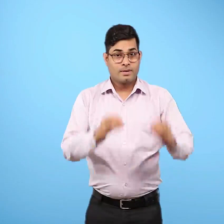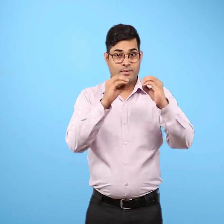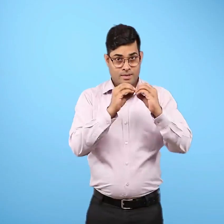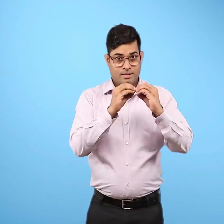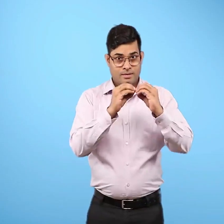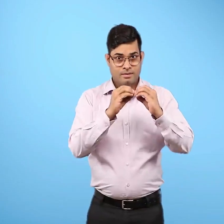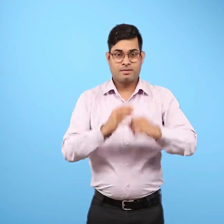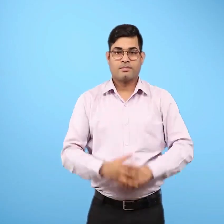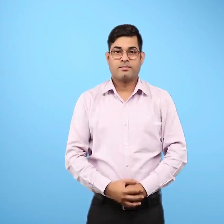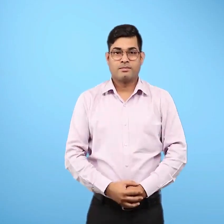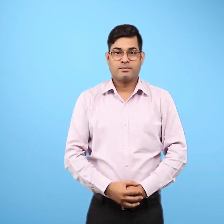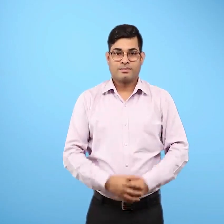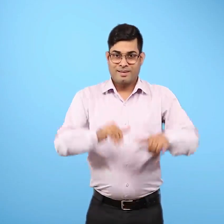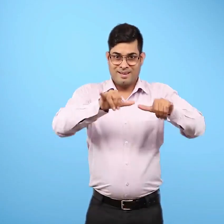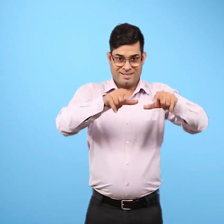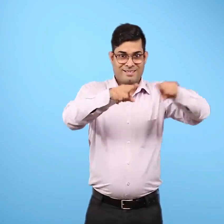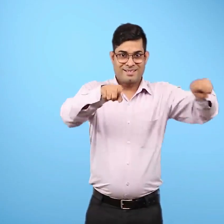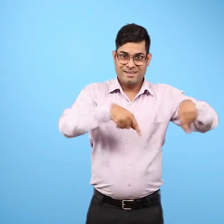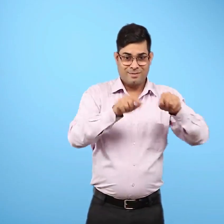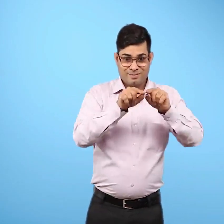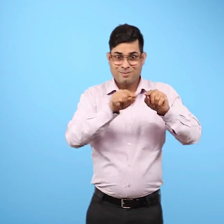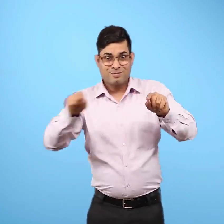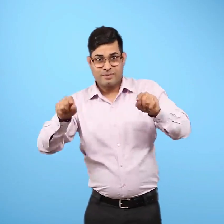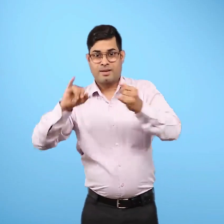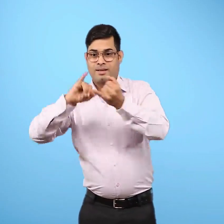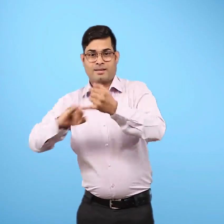Field B dash square meters.